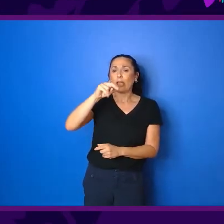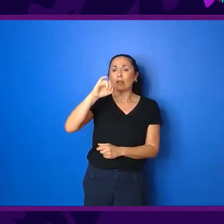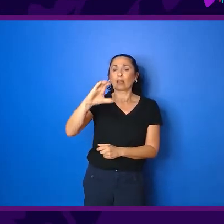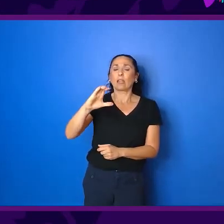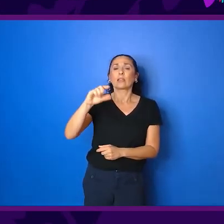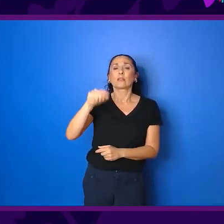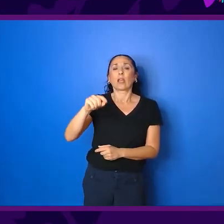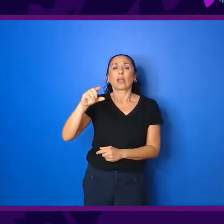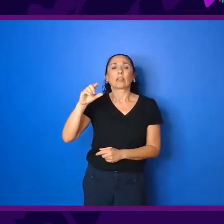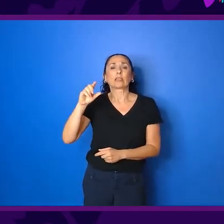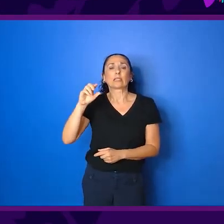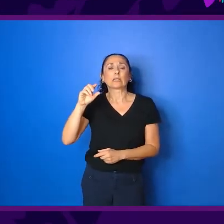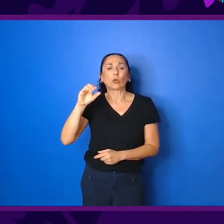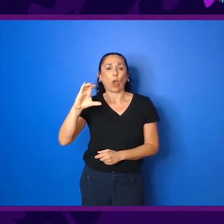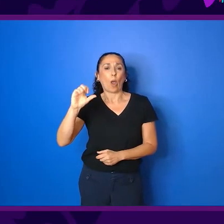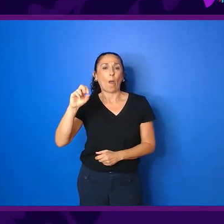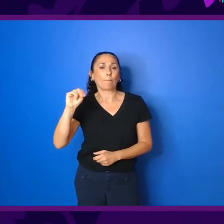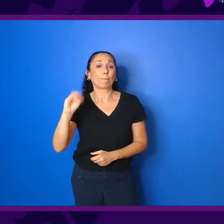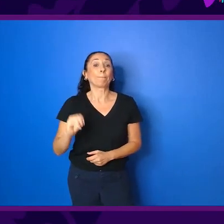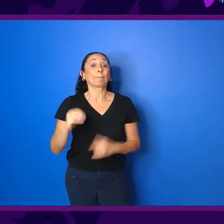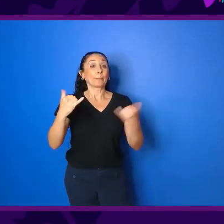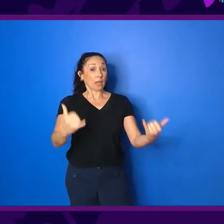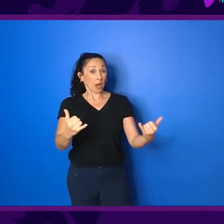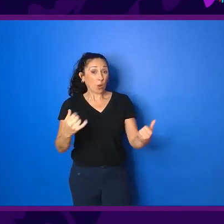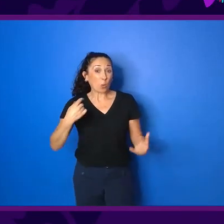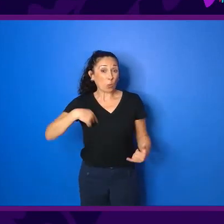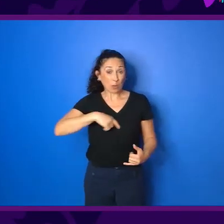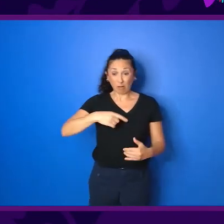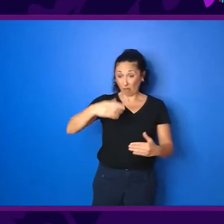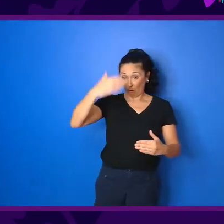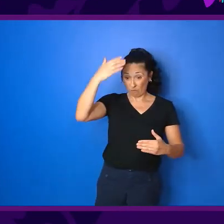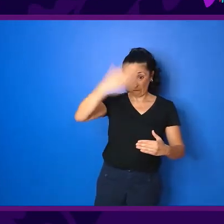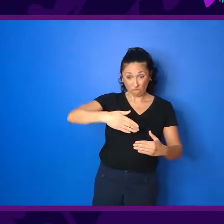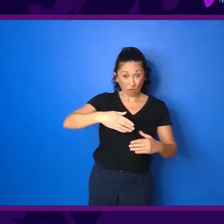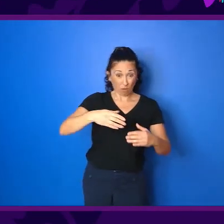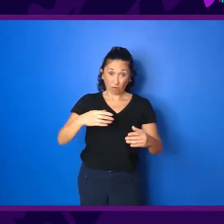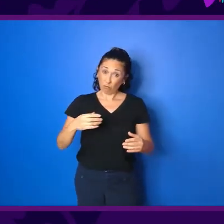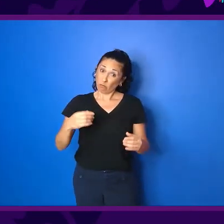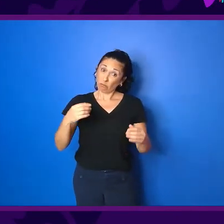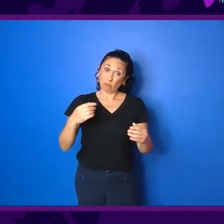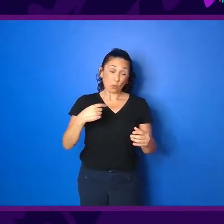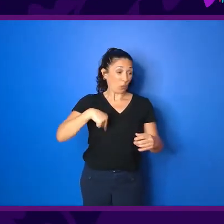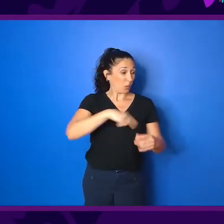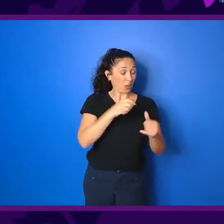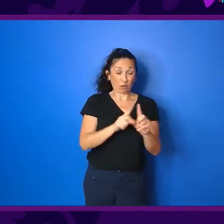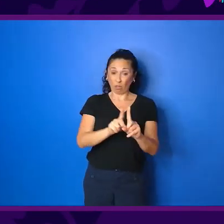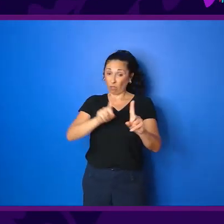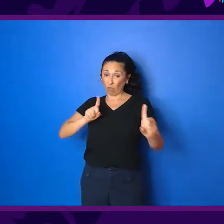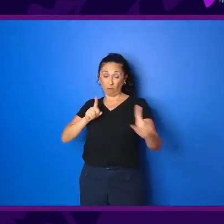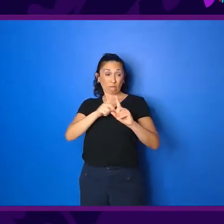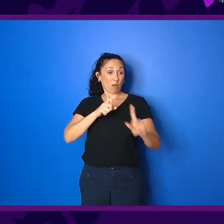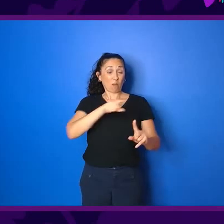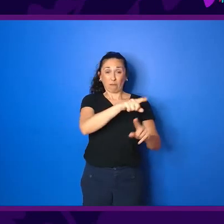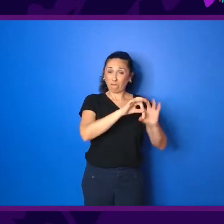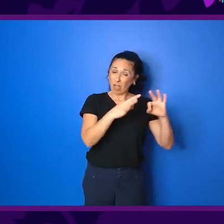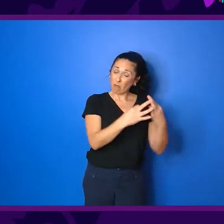front line helping to keep this country going. Estamos away from the ones we love who can't wait for us to come